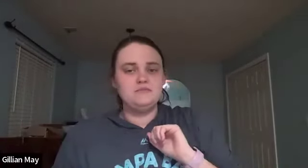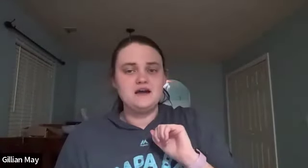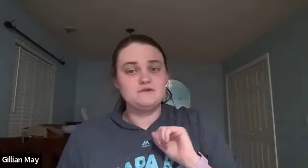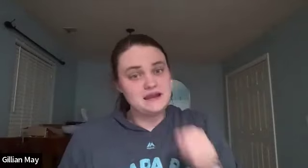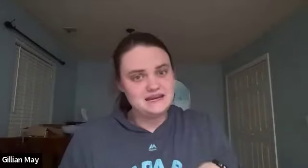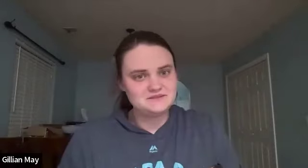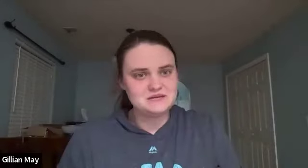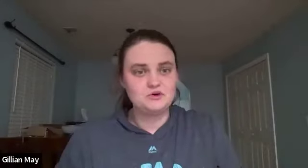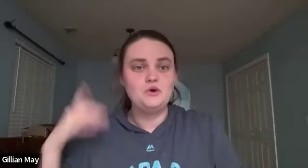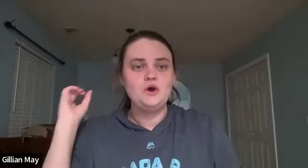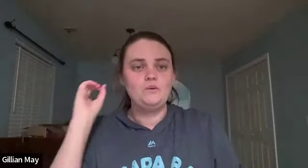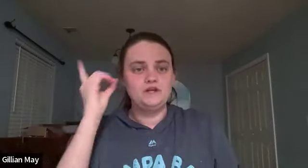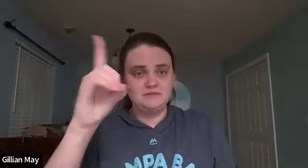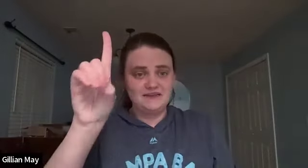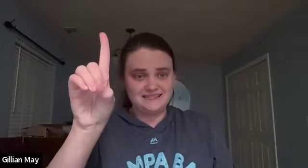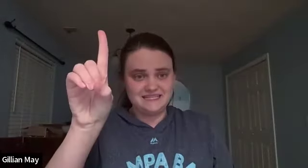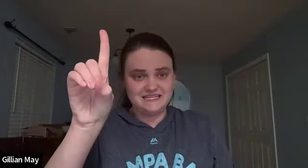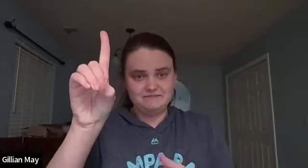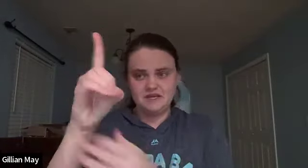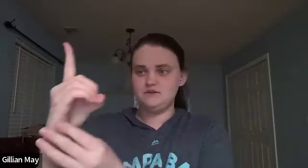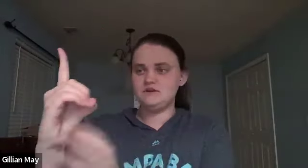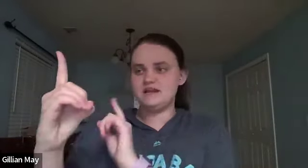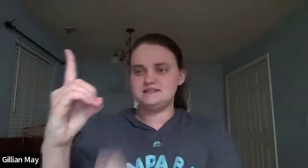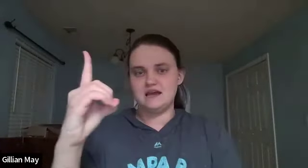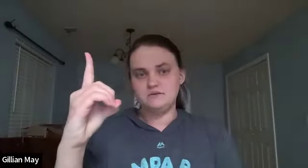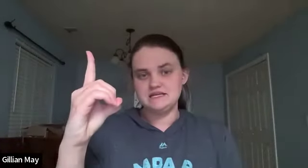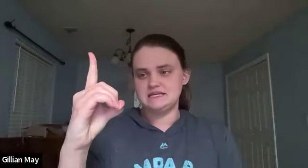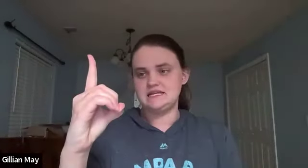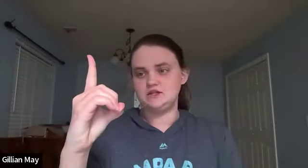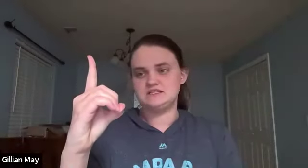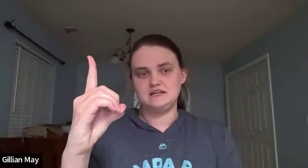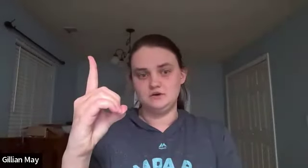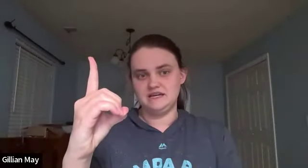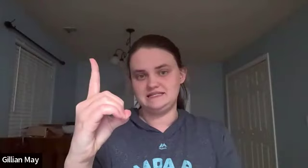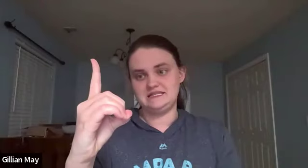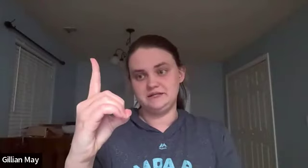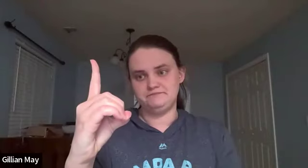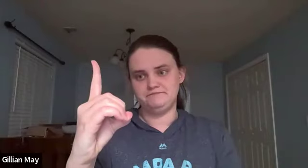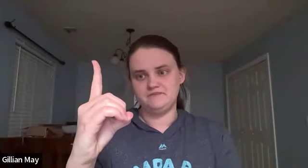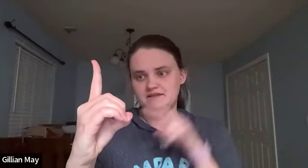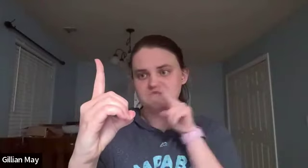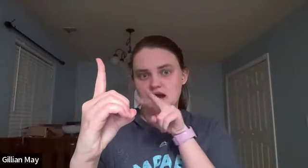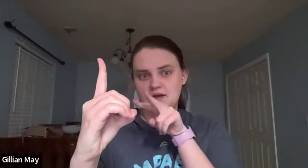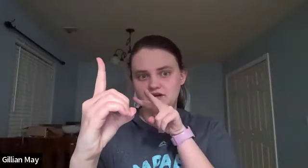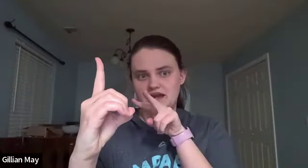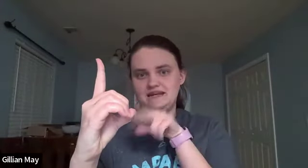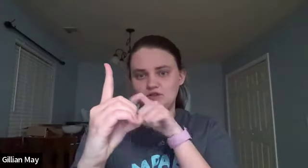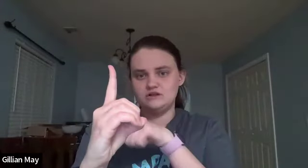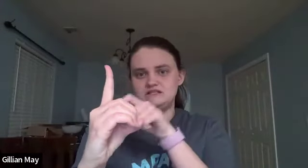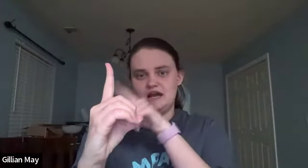But for right-handed people, when you make that D, if you look at it sideways, it looks like a lowercase d. At least when I'm looking at it, it looks like how you